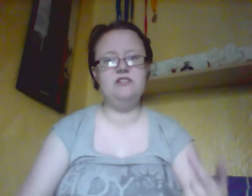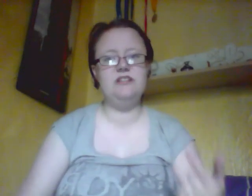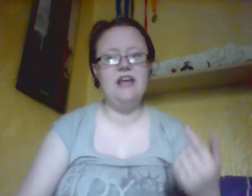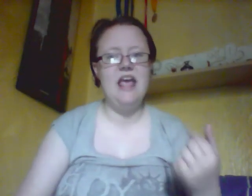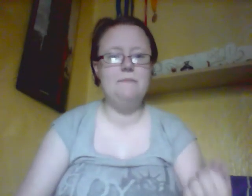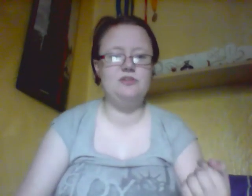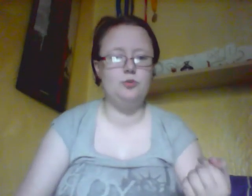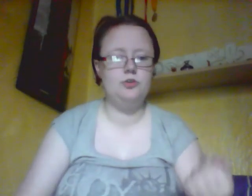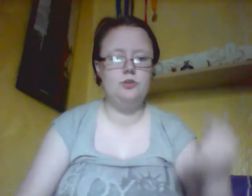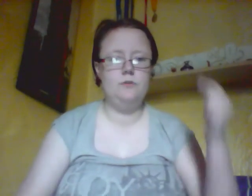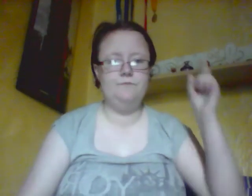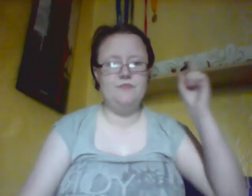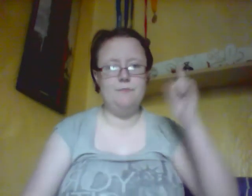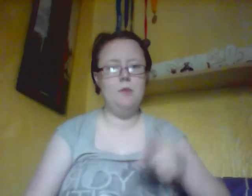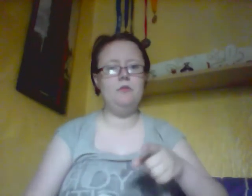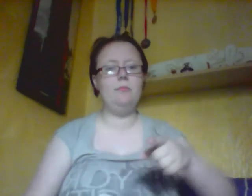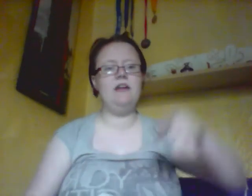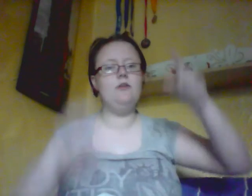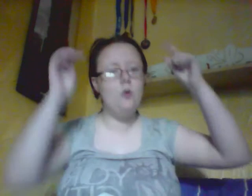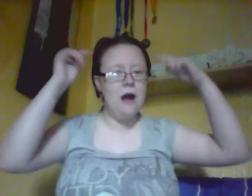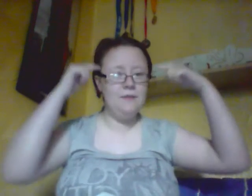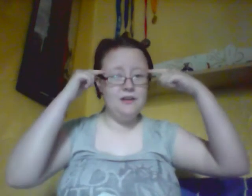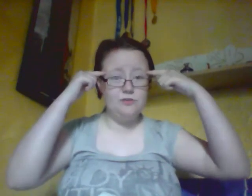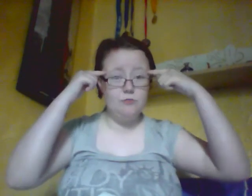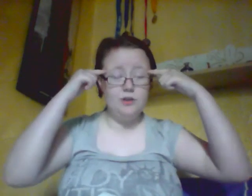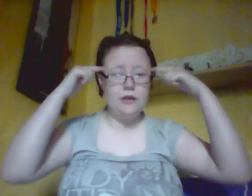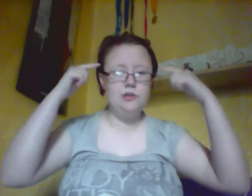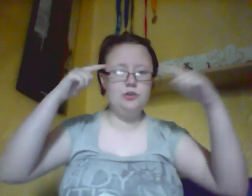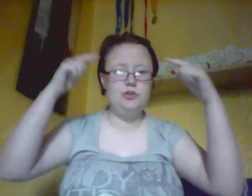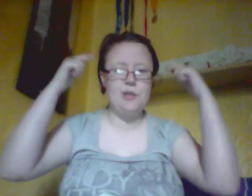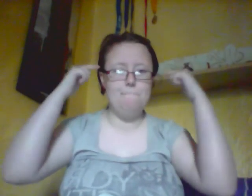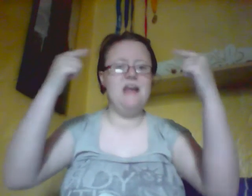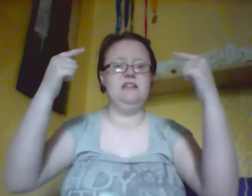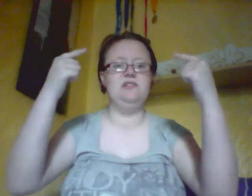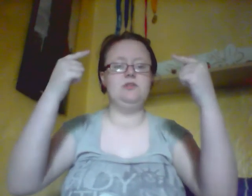recent episode. The abominable bride all happened in his drug-induced mind.